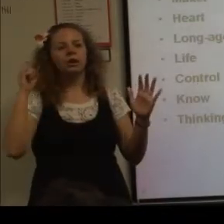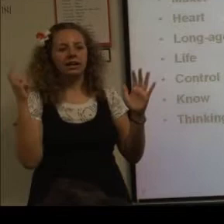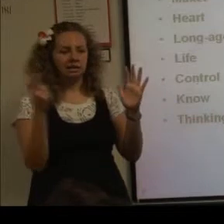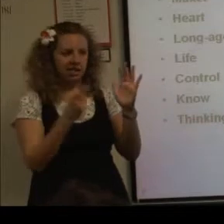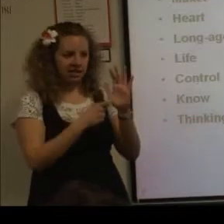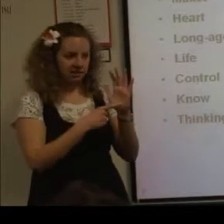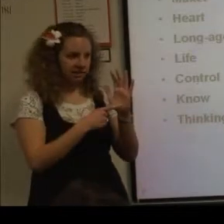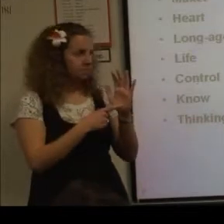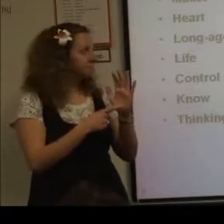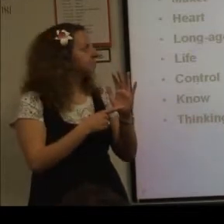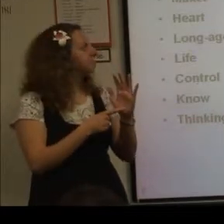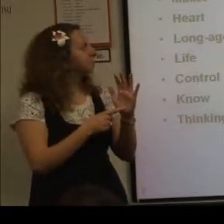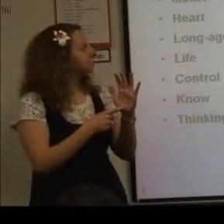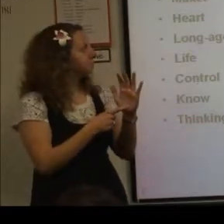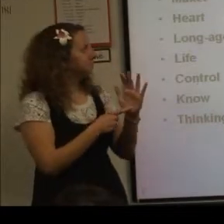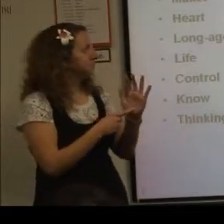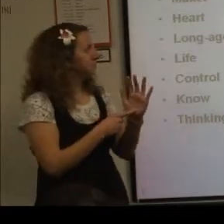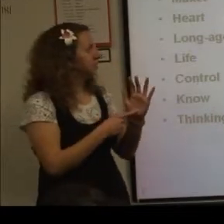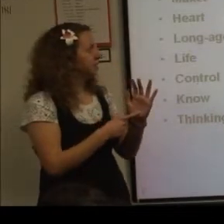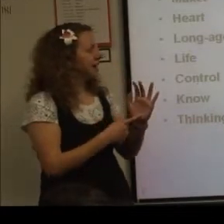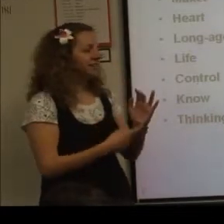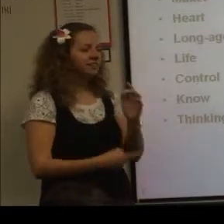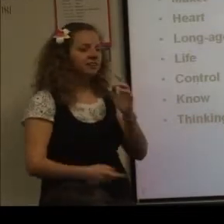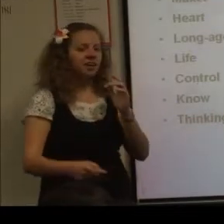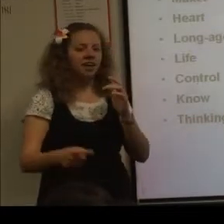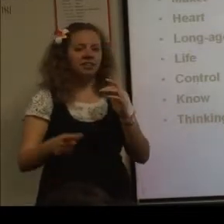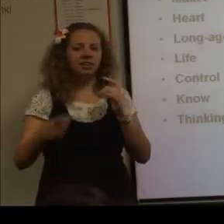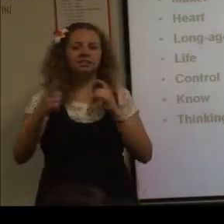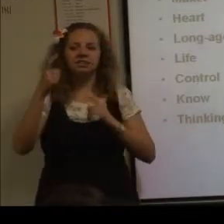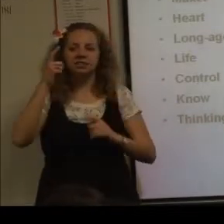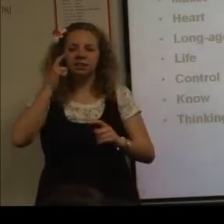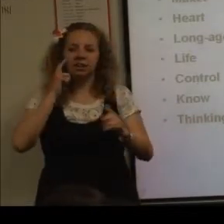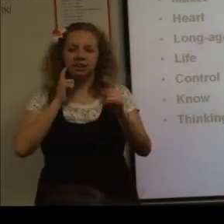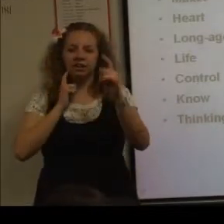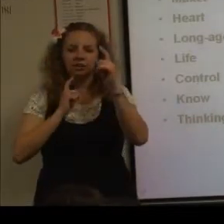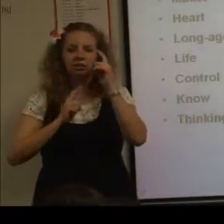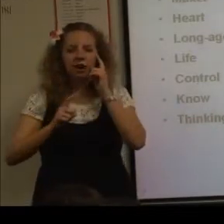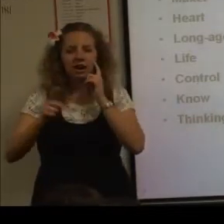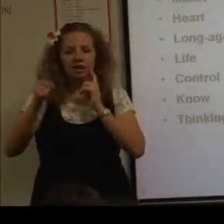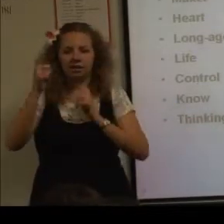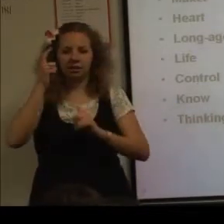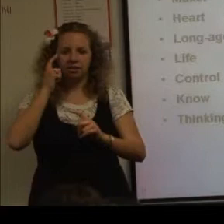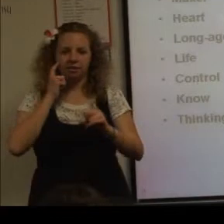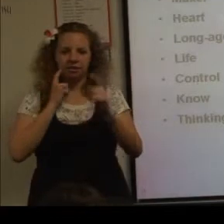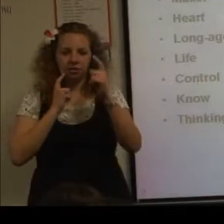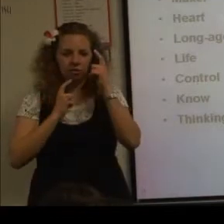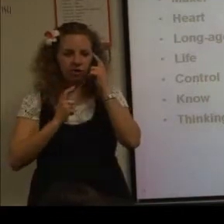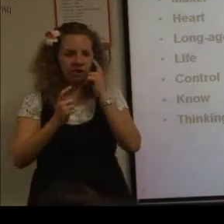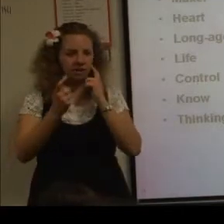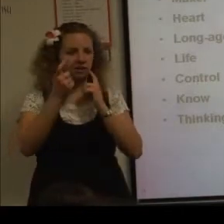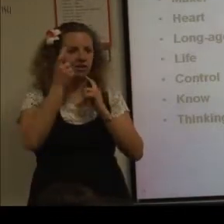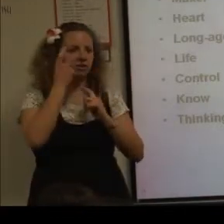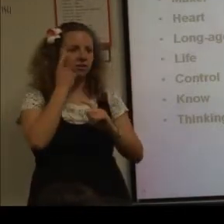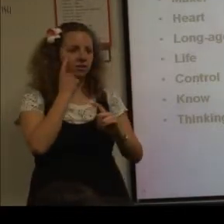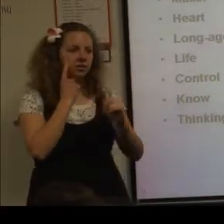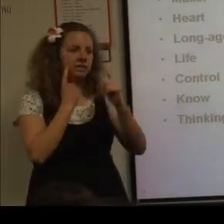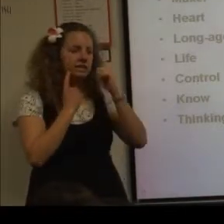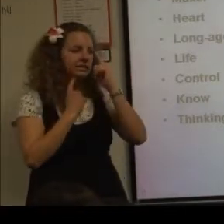recognize. Okay? And then the sign crying. Crying. It's like